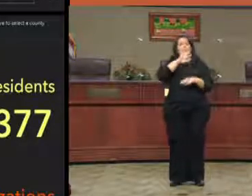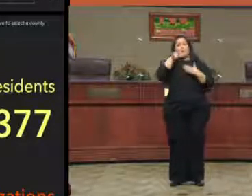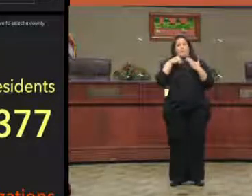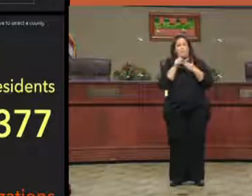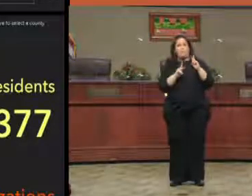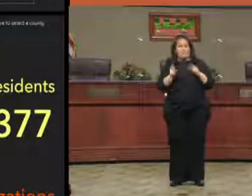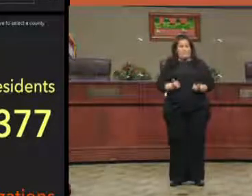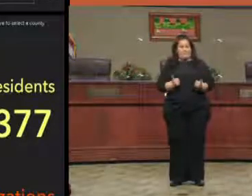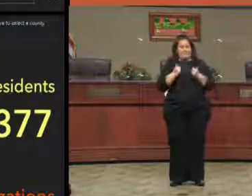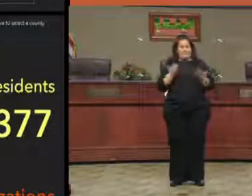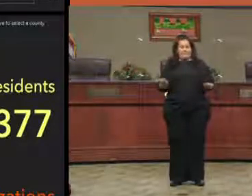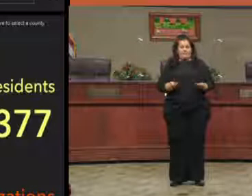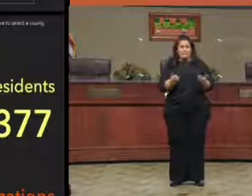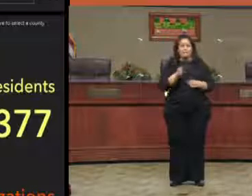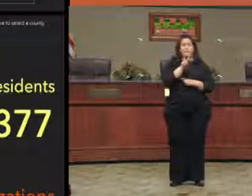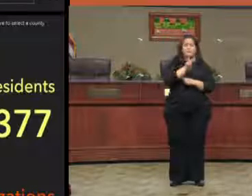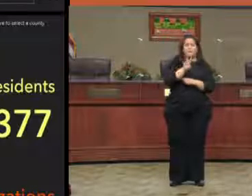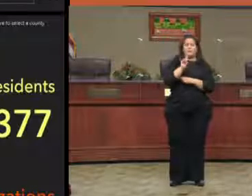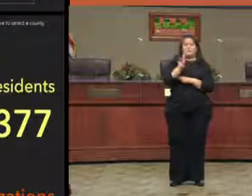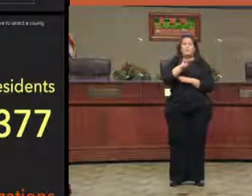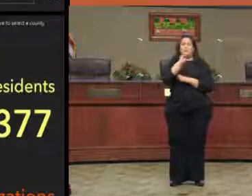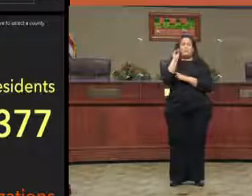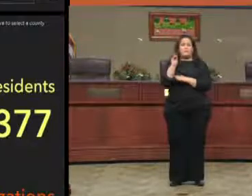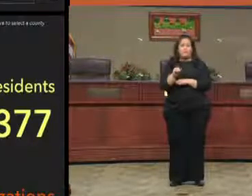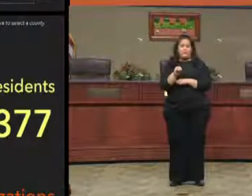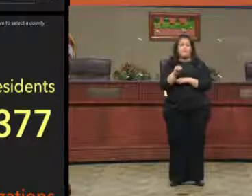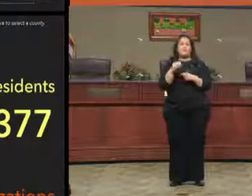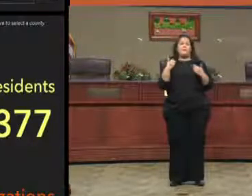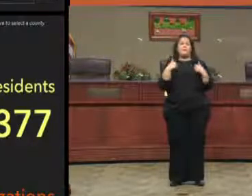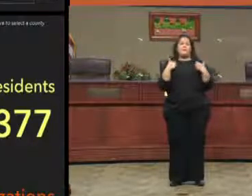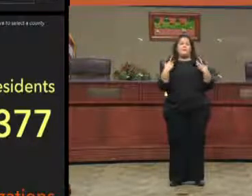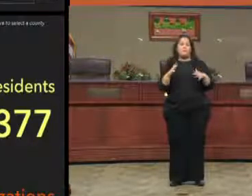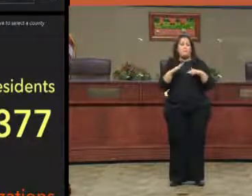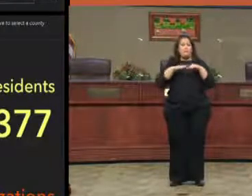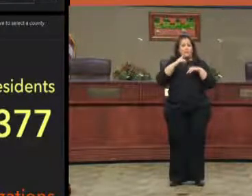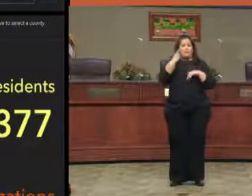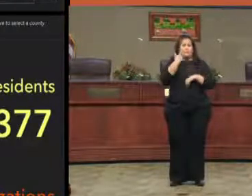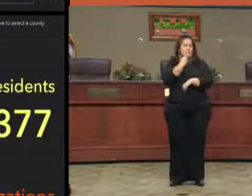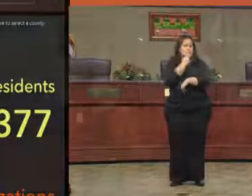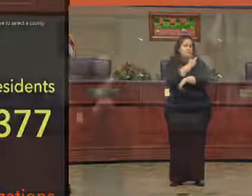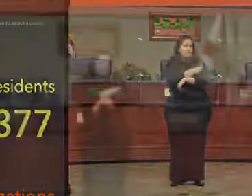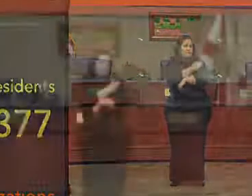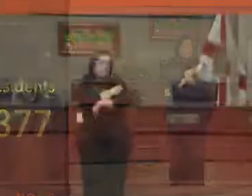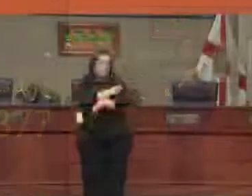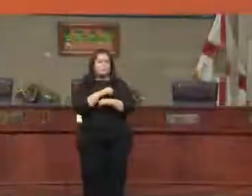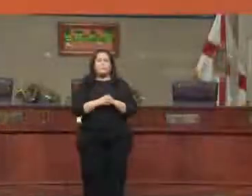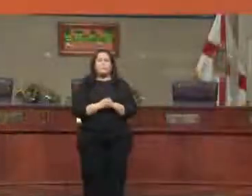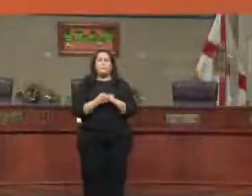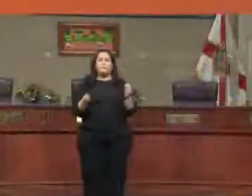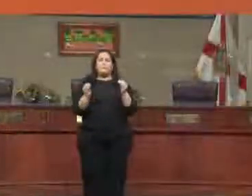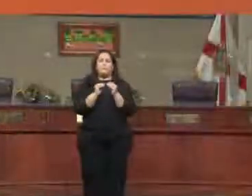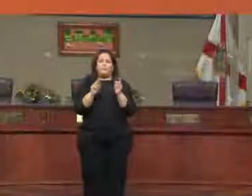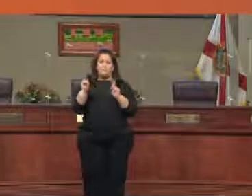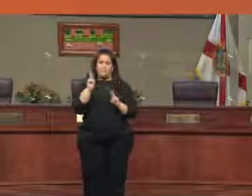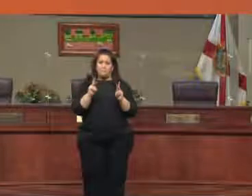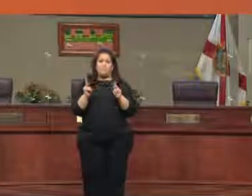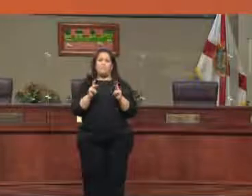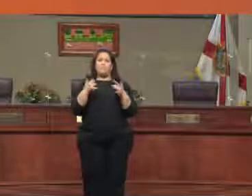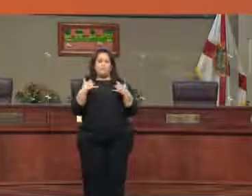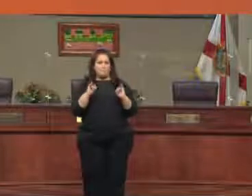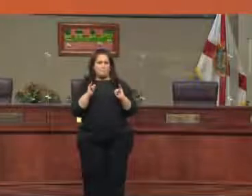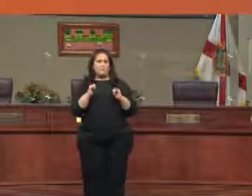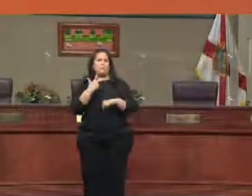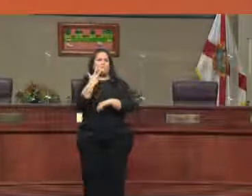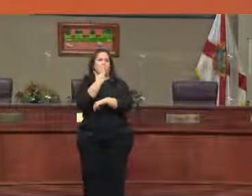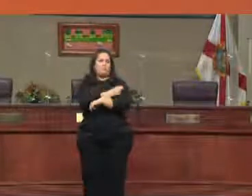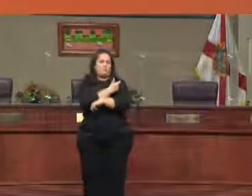population, 28% has had at least one shot. While more residents continue to get vaccinated, the